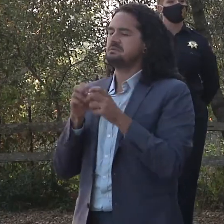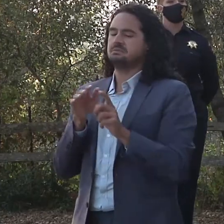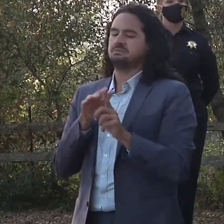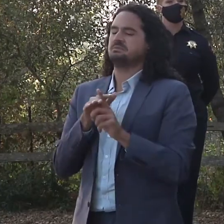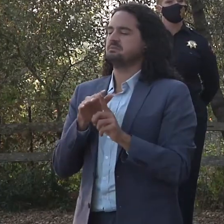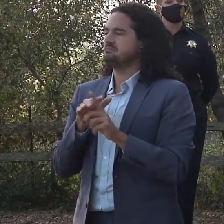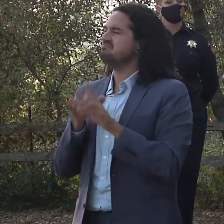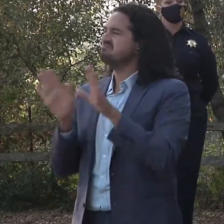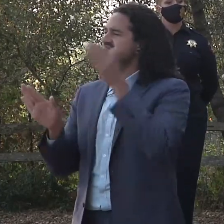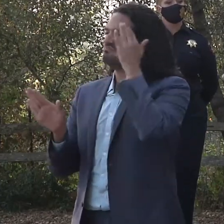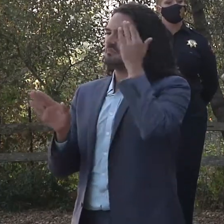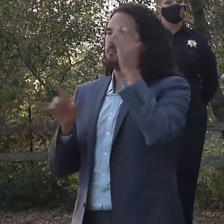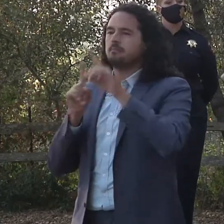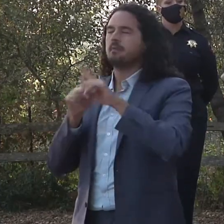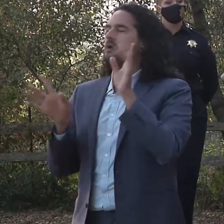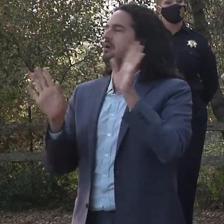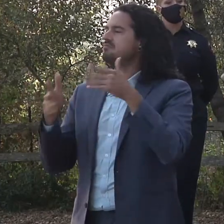through that.